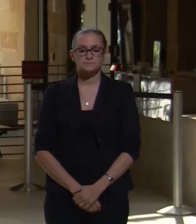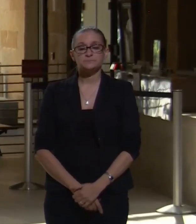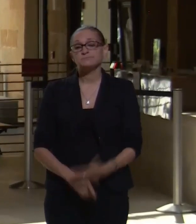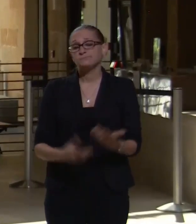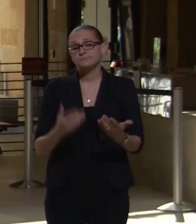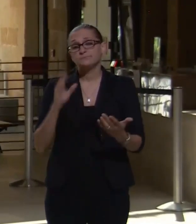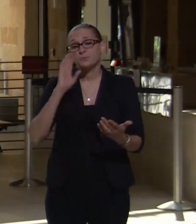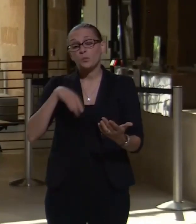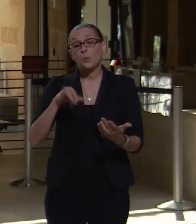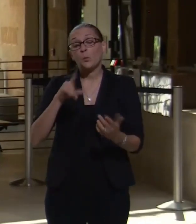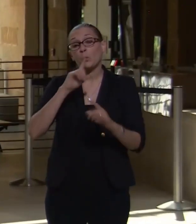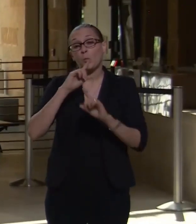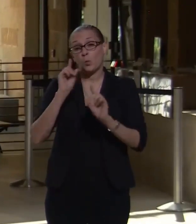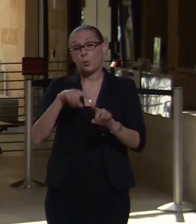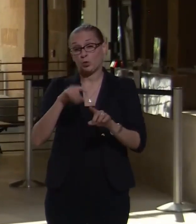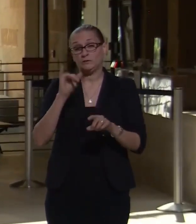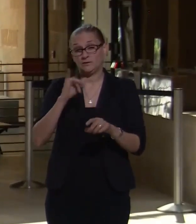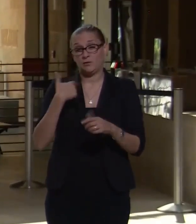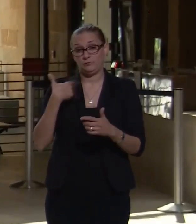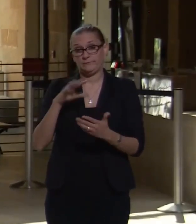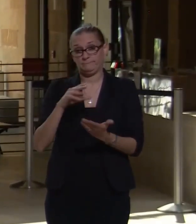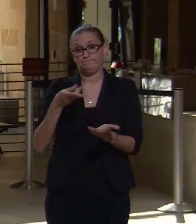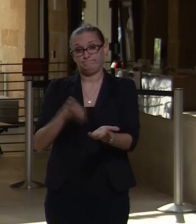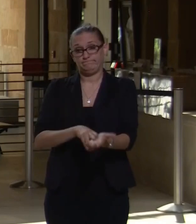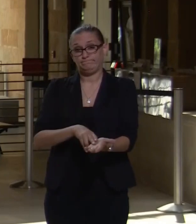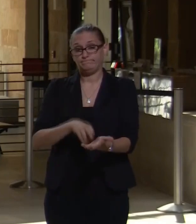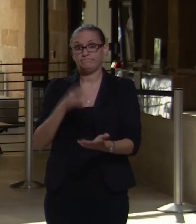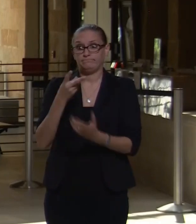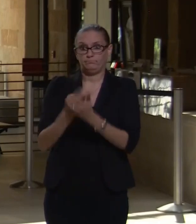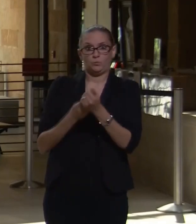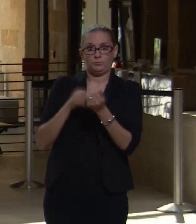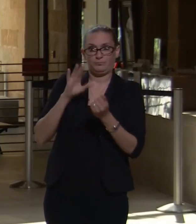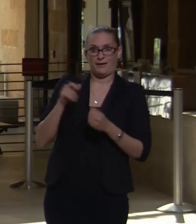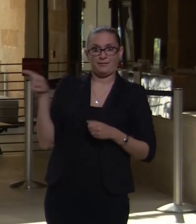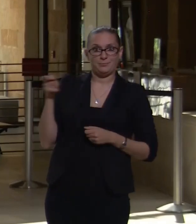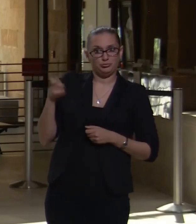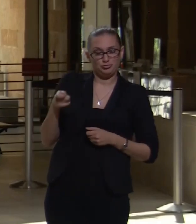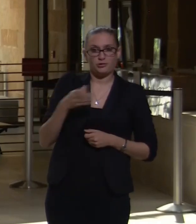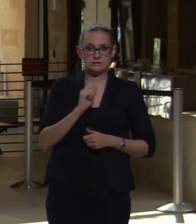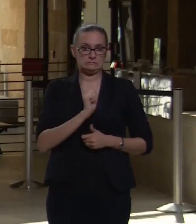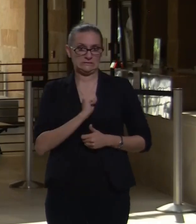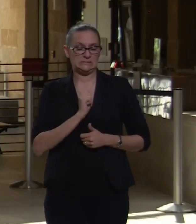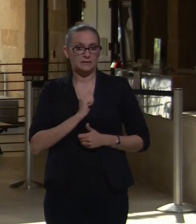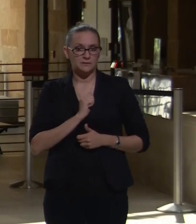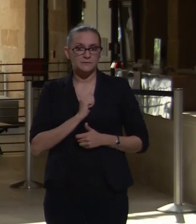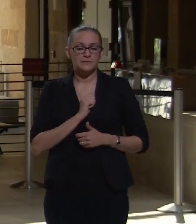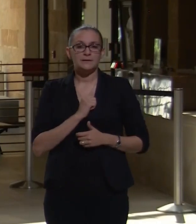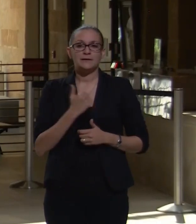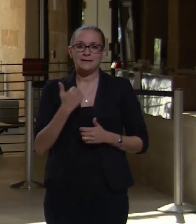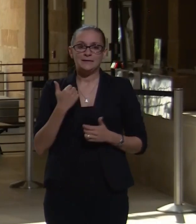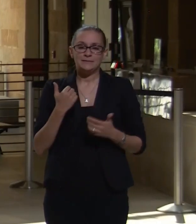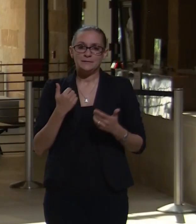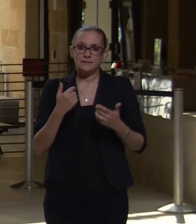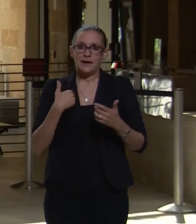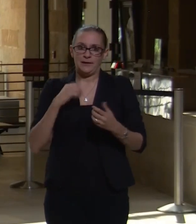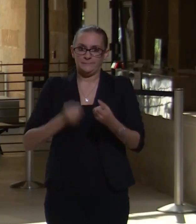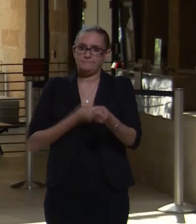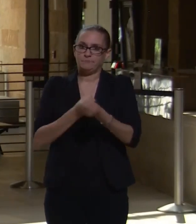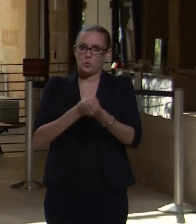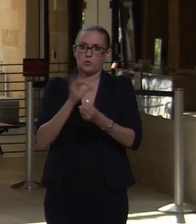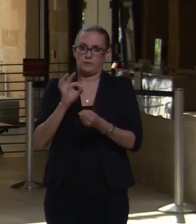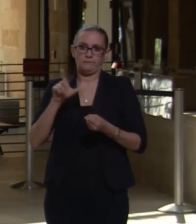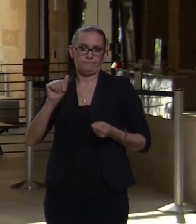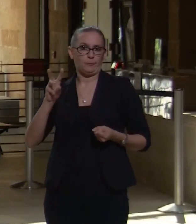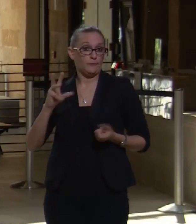You know, the orders that have been entered, both by the county judge and myself, come with the force of law.